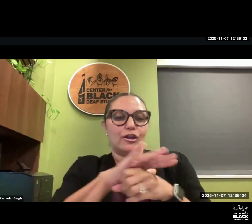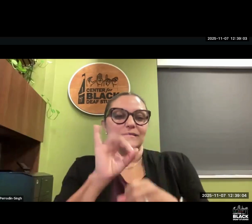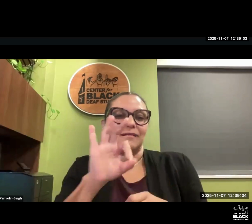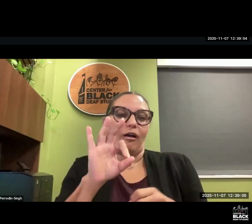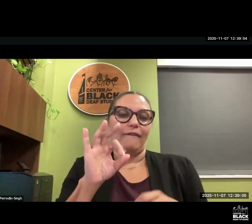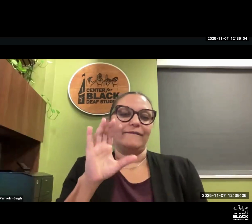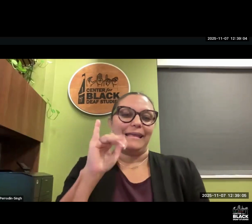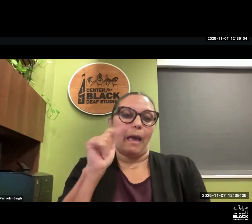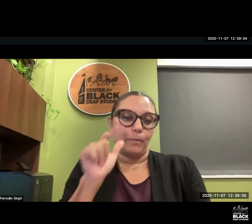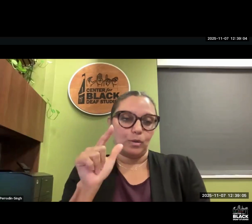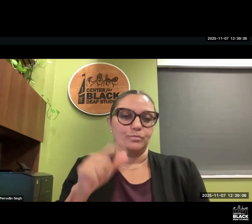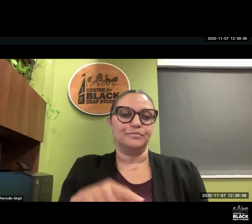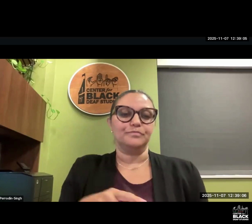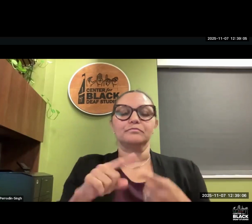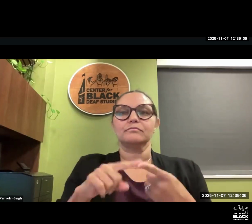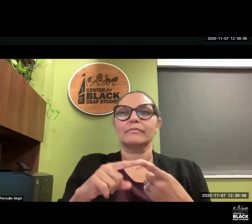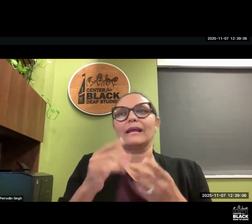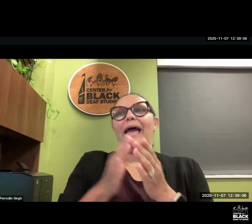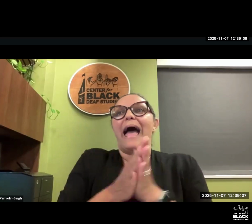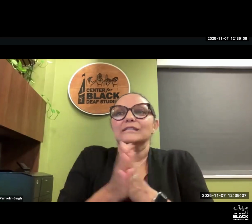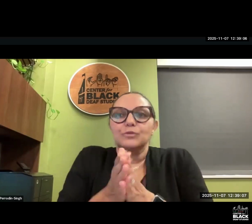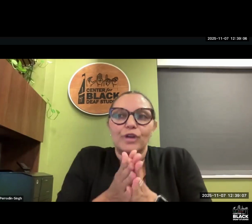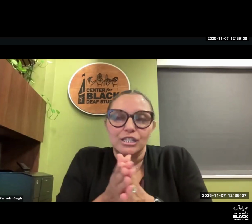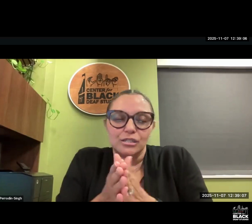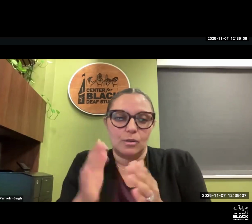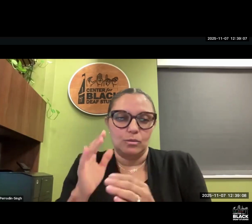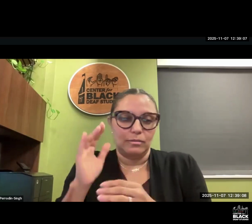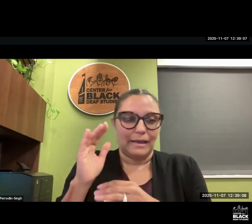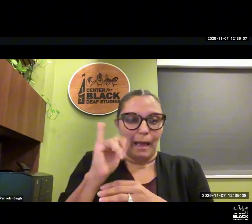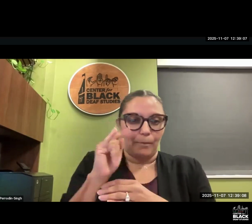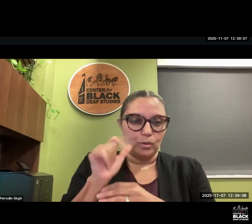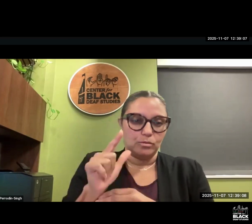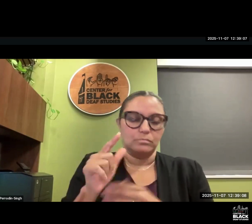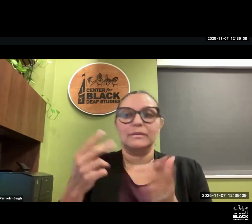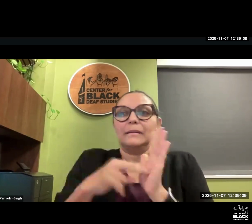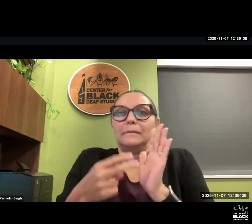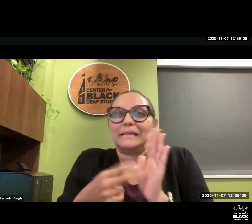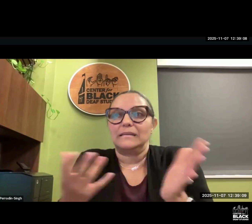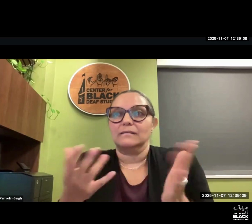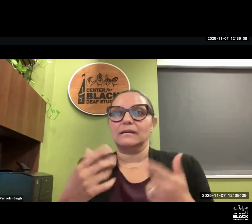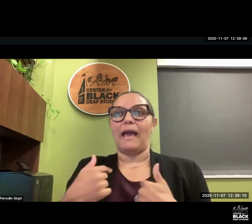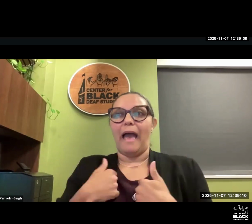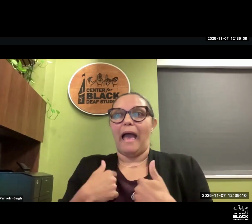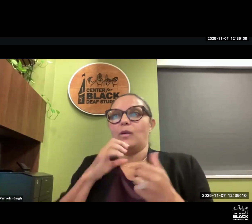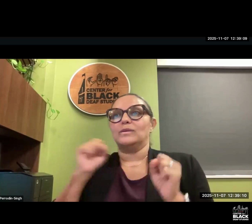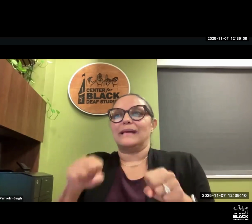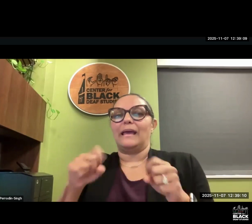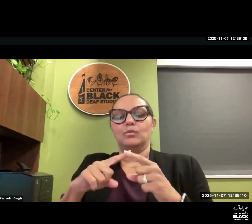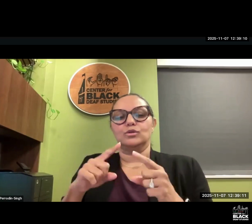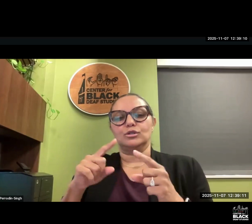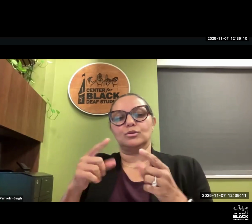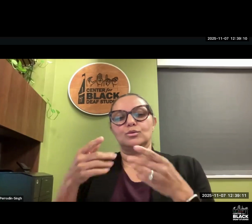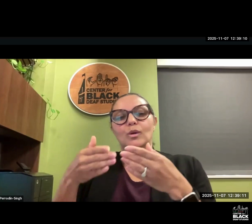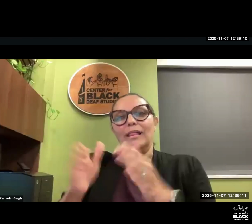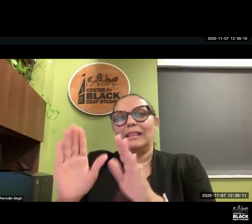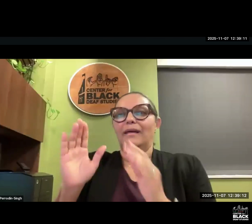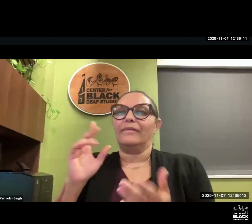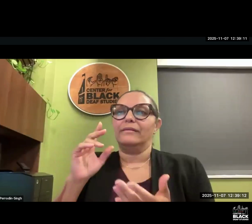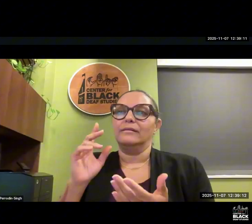wealth. And there's different areas of capital focused in Greenwood's research. And so